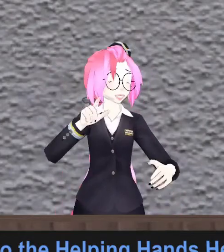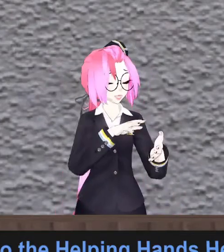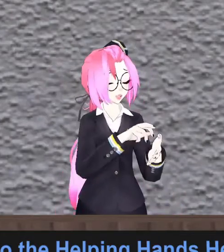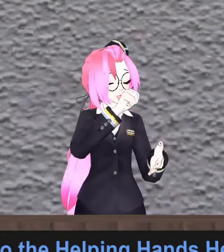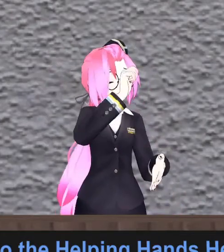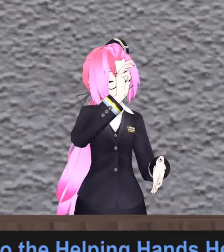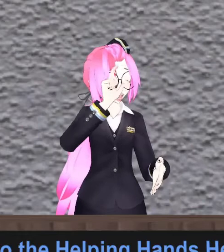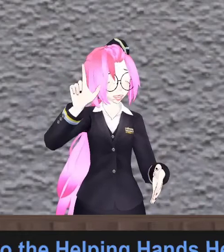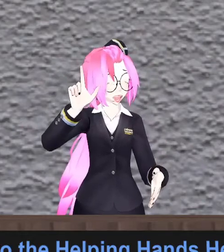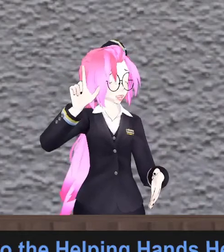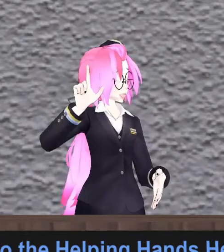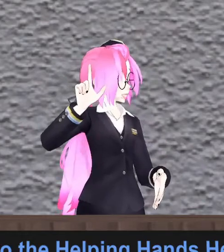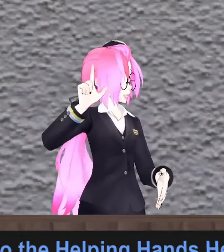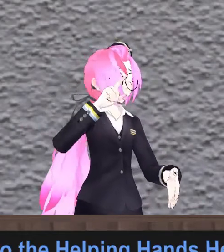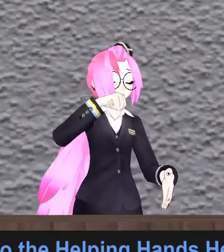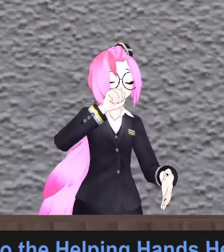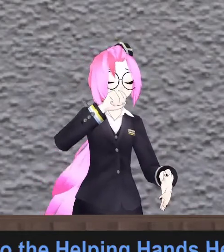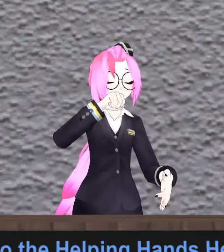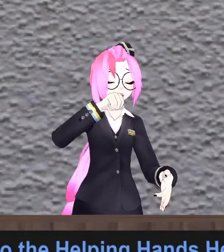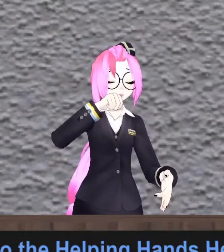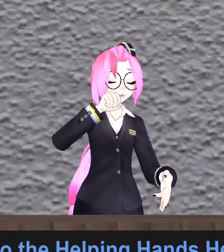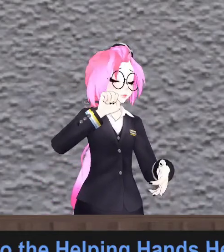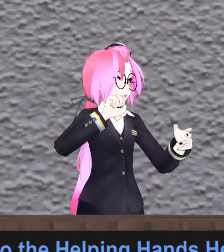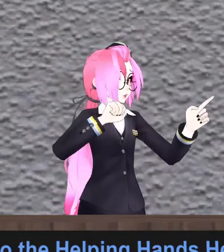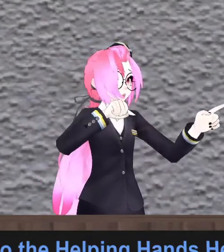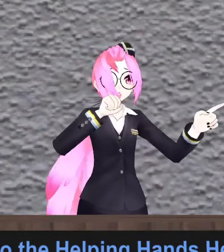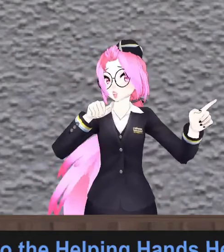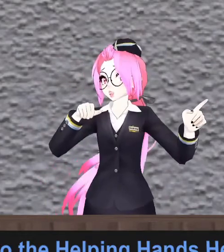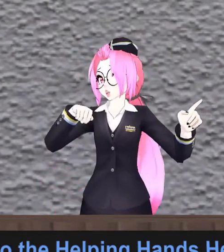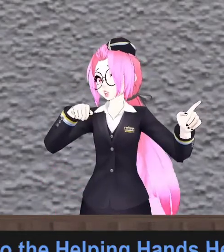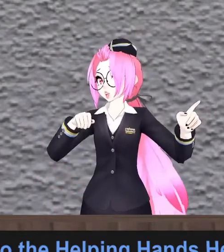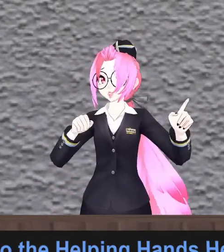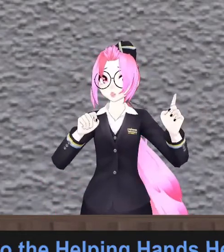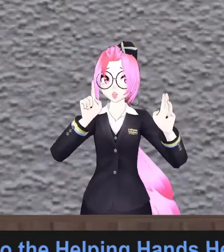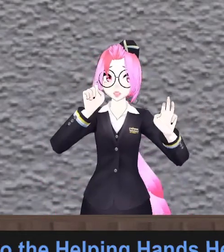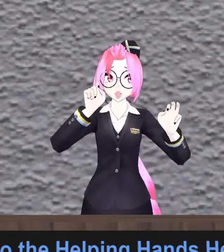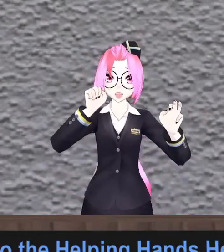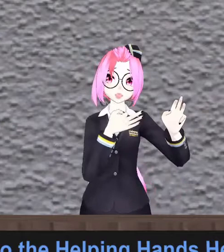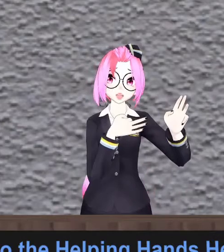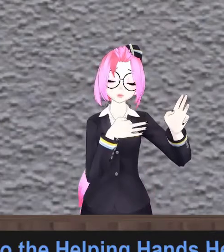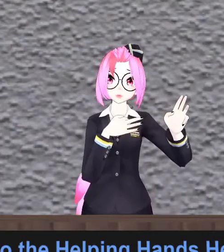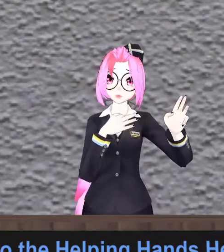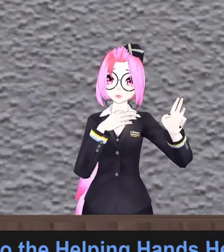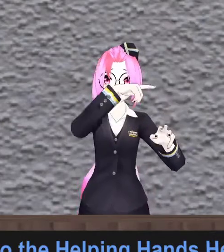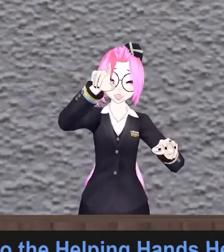Classifiers. Do you guys want to learn classifiers? Yeah? Yes. Okay, out of curiosity, does